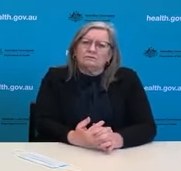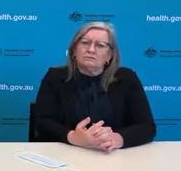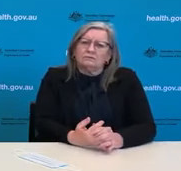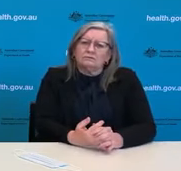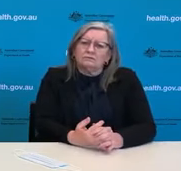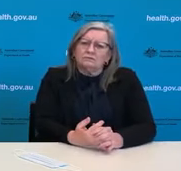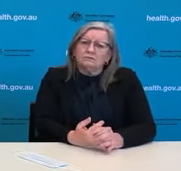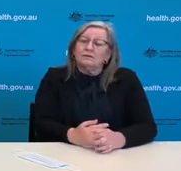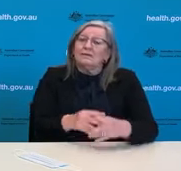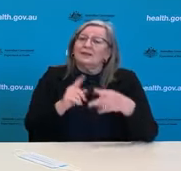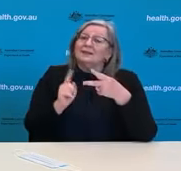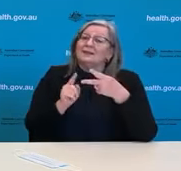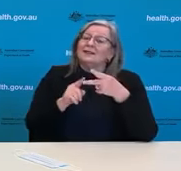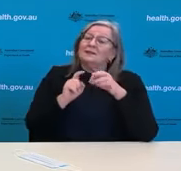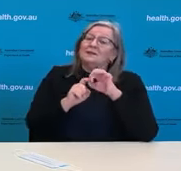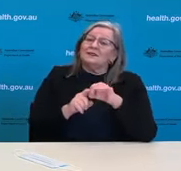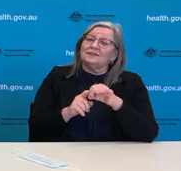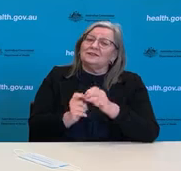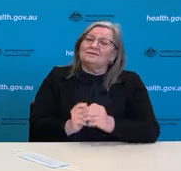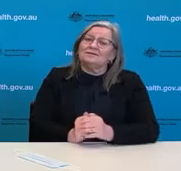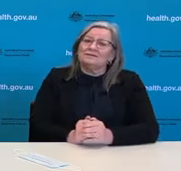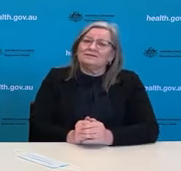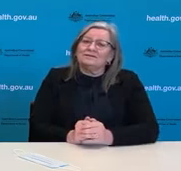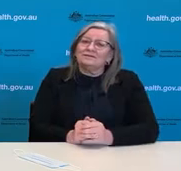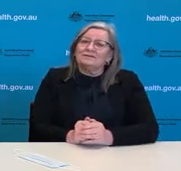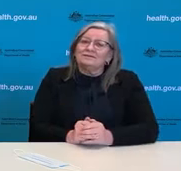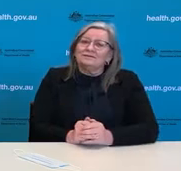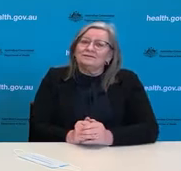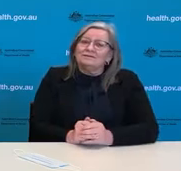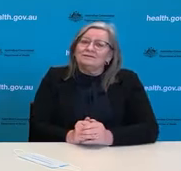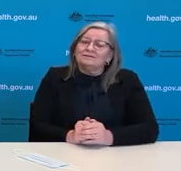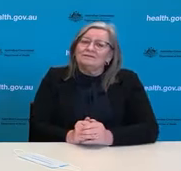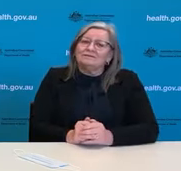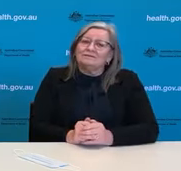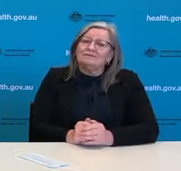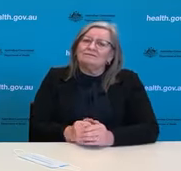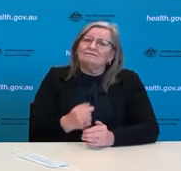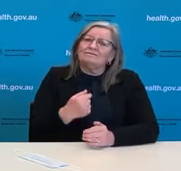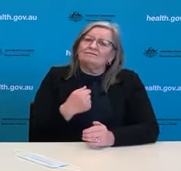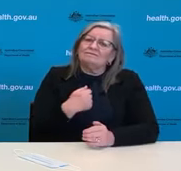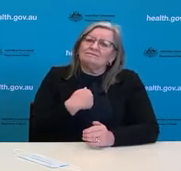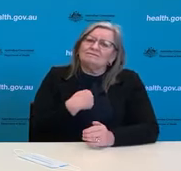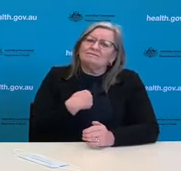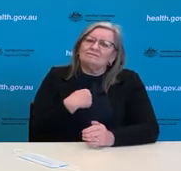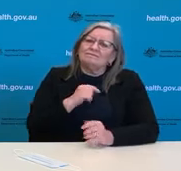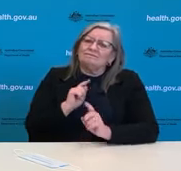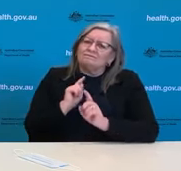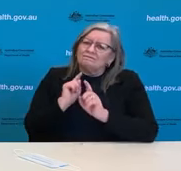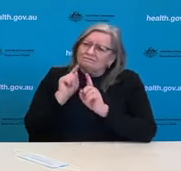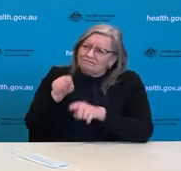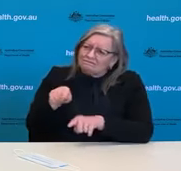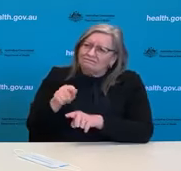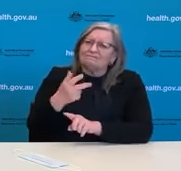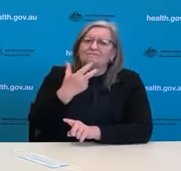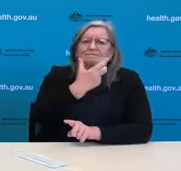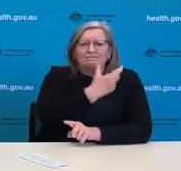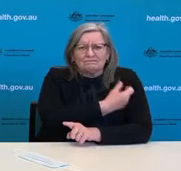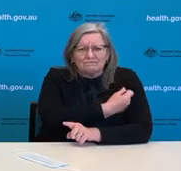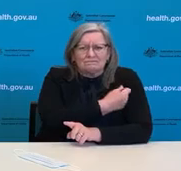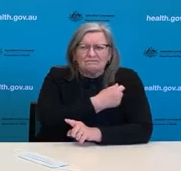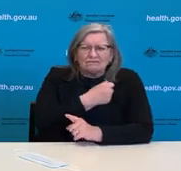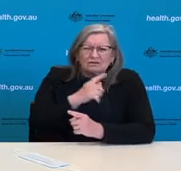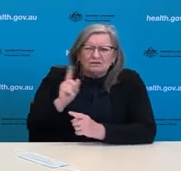The second question is, what are the questions I should be asking when I go to get my COVID-19